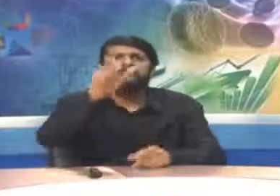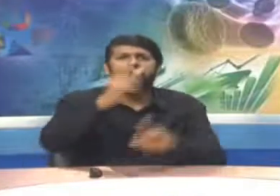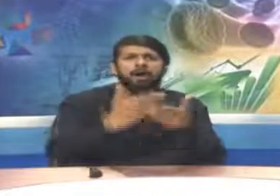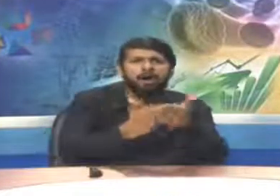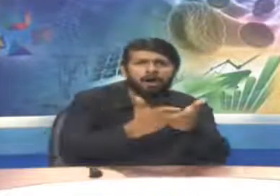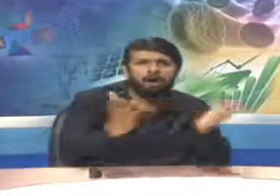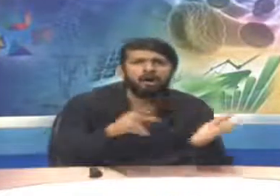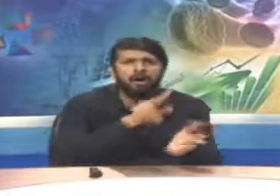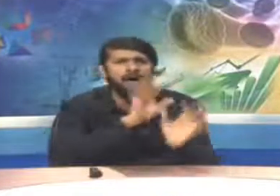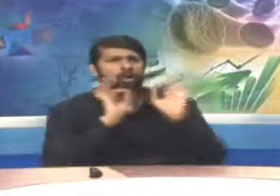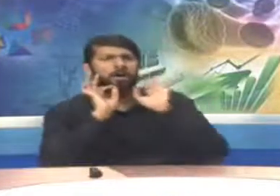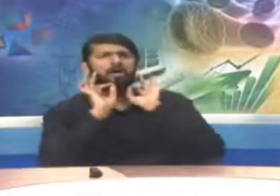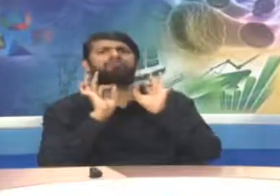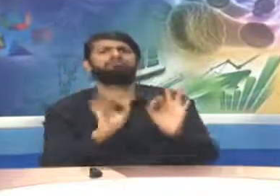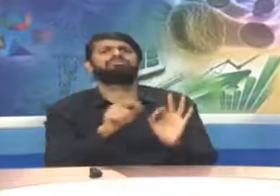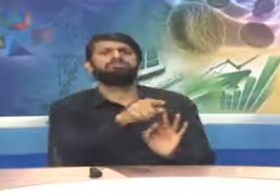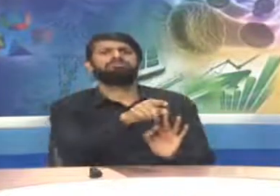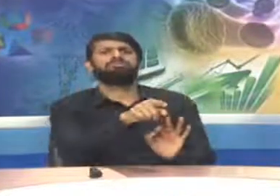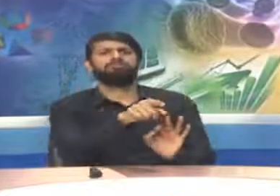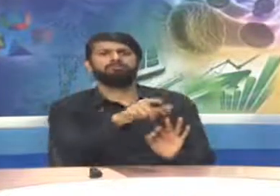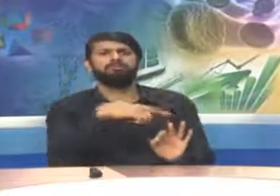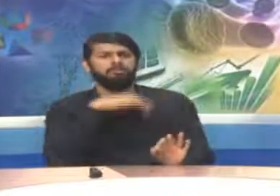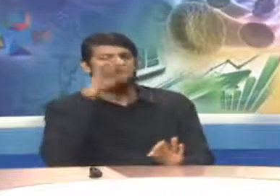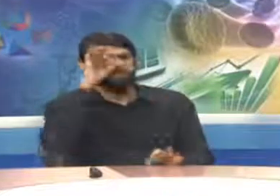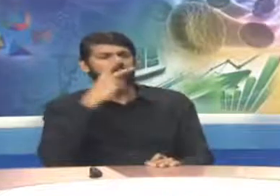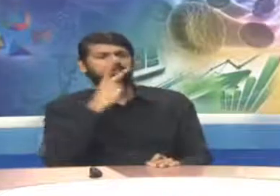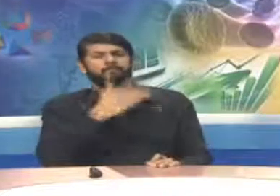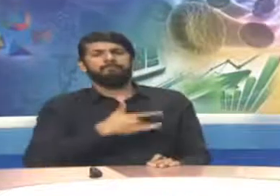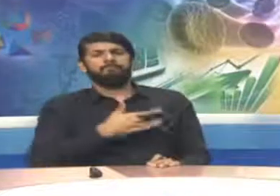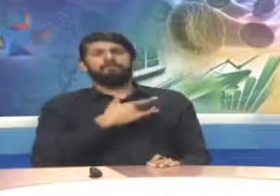concentrated wealth in fewer hands.